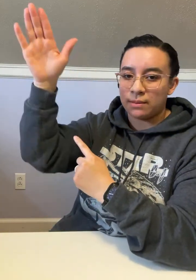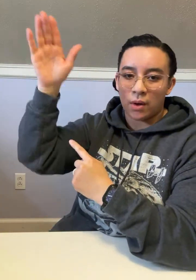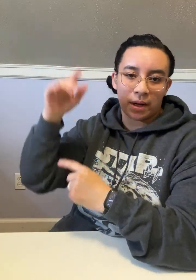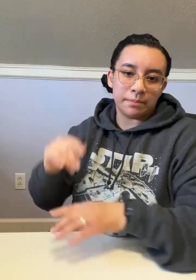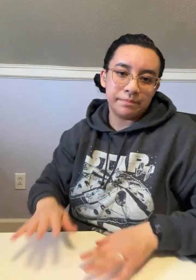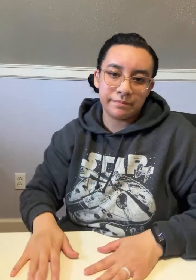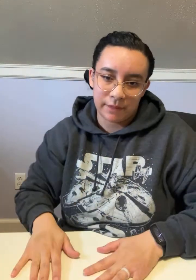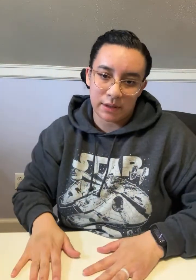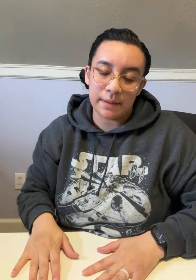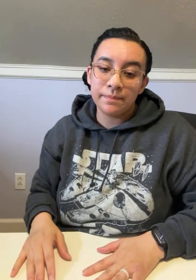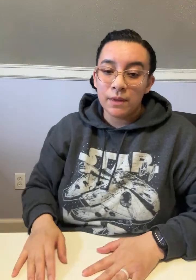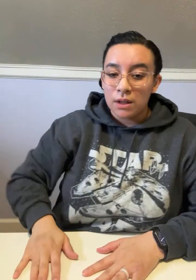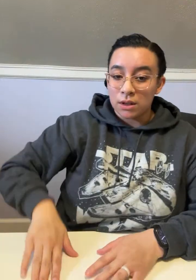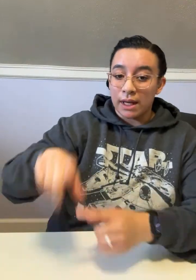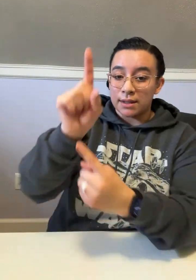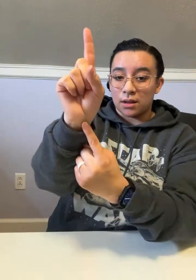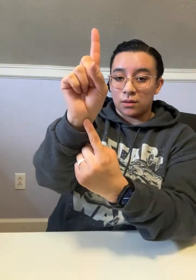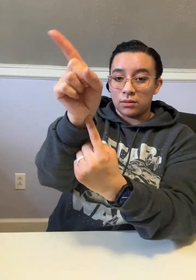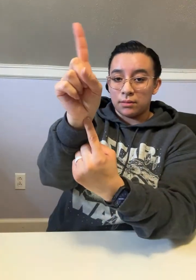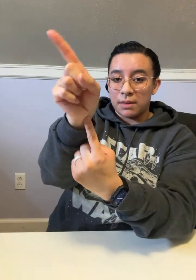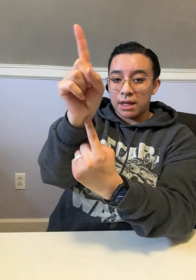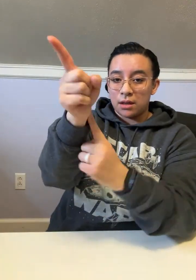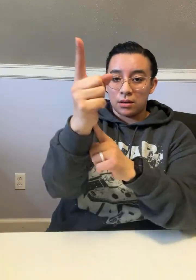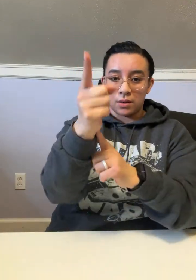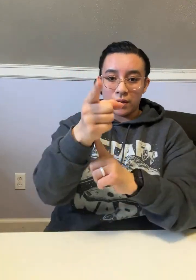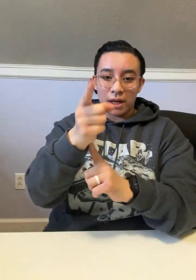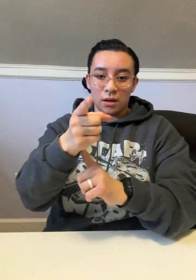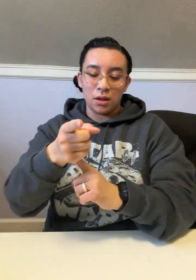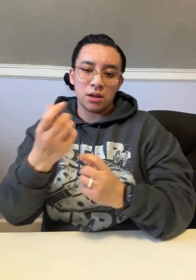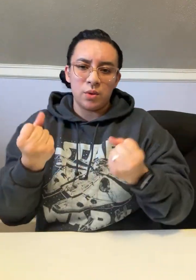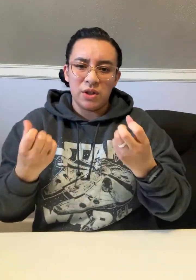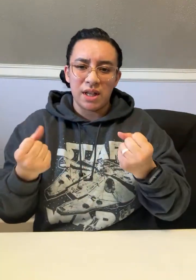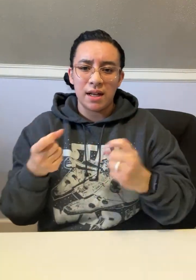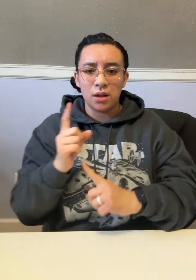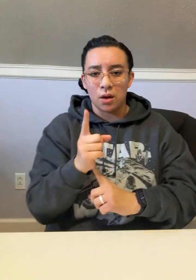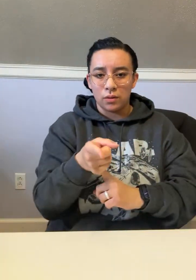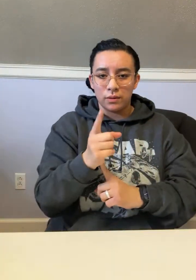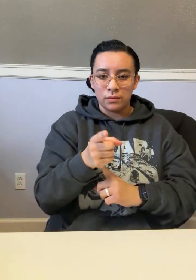going up. All right, so yes, so minute goes right here. So when you sign, you go,